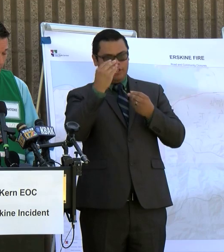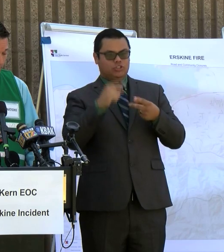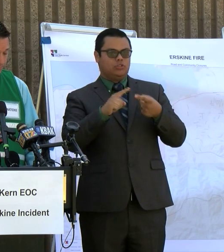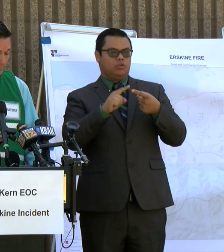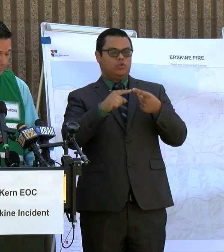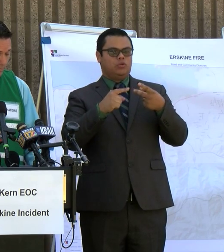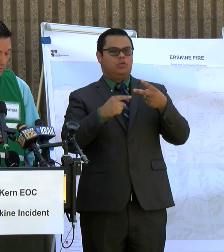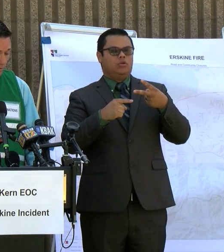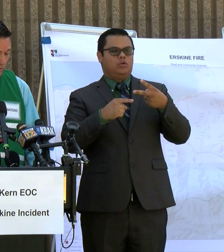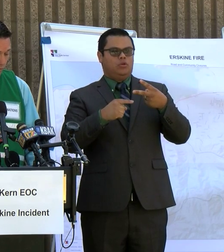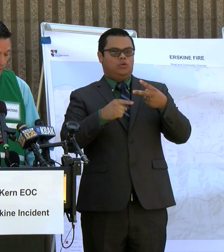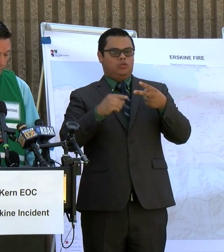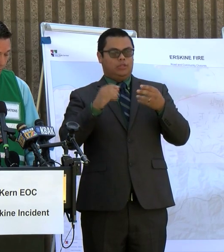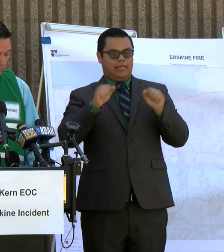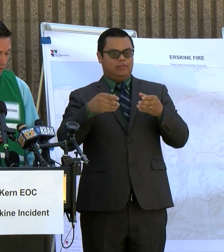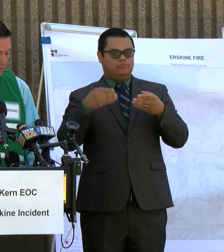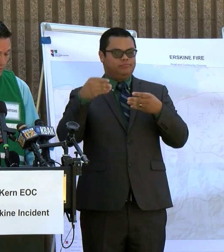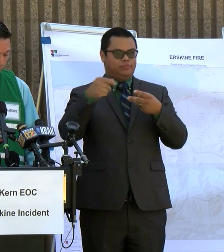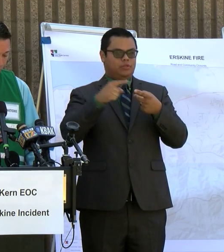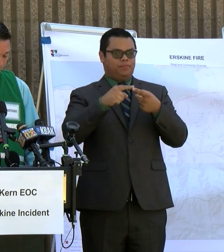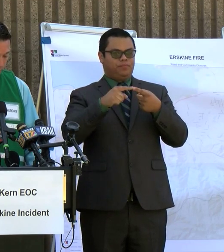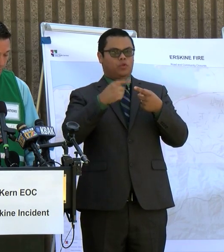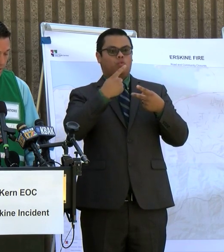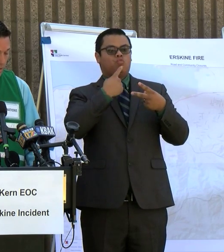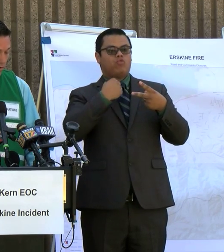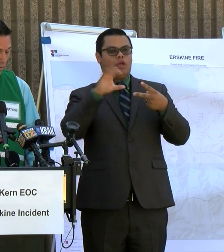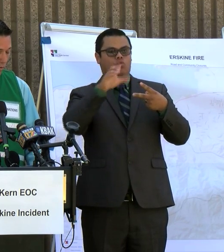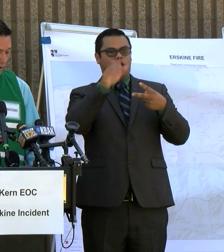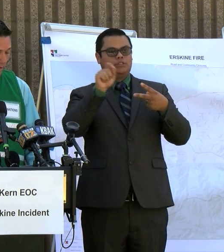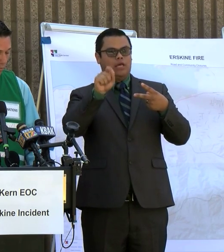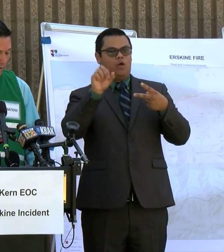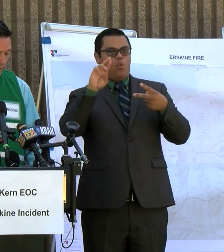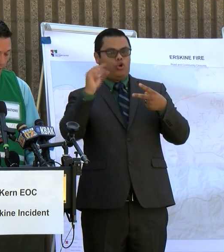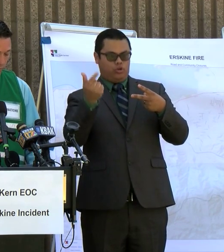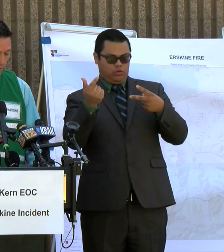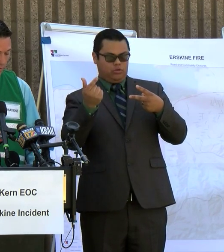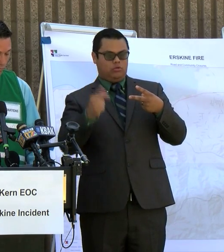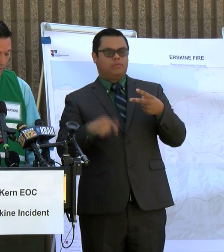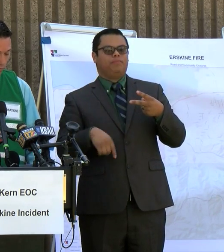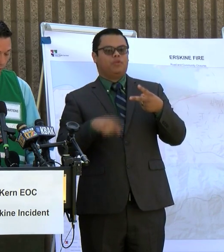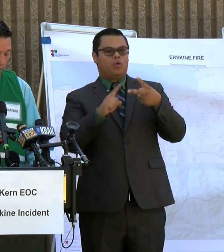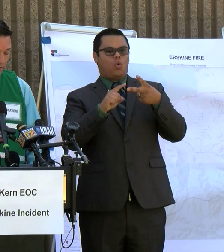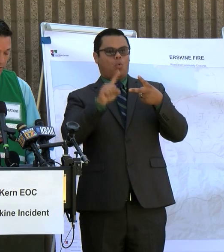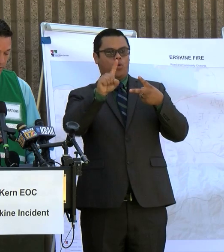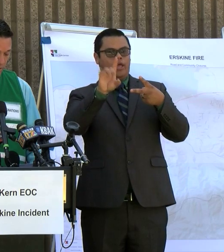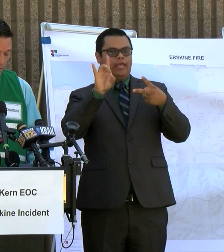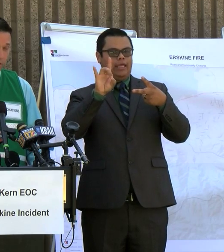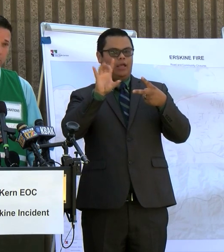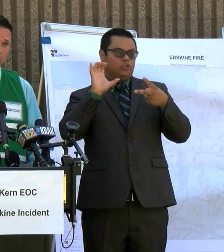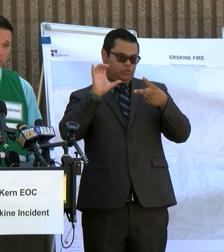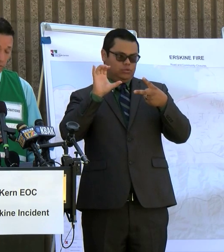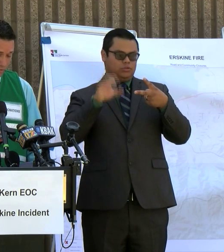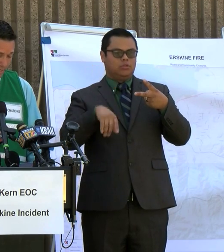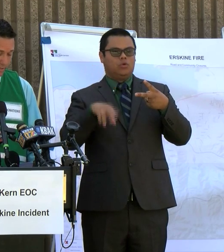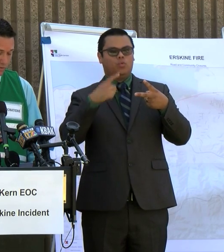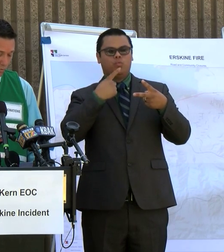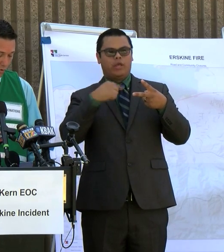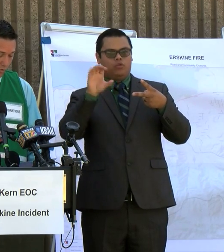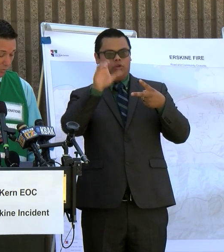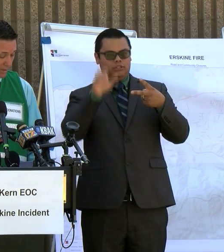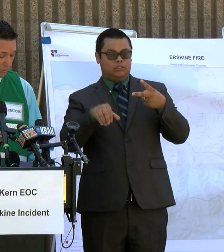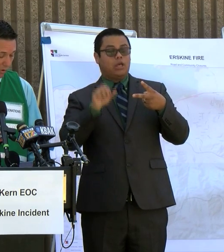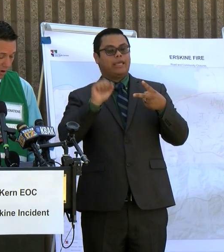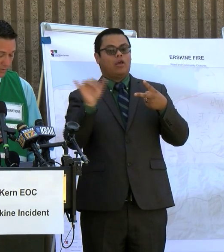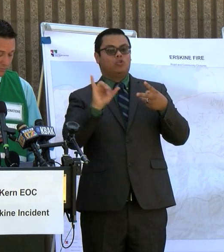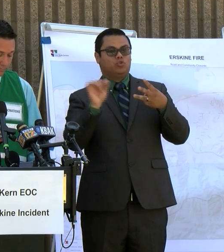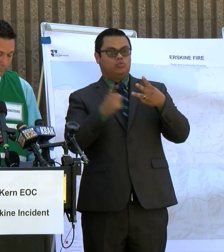again. You can donate at redcross.org or at 1-800-RED-CROSS. You can also text the